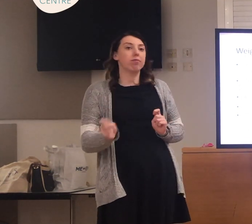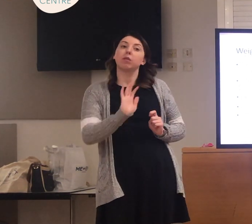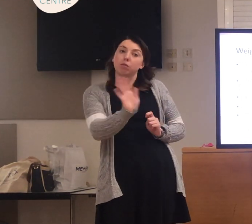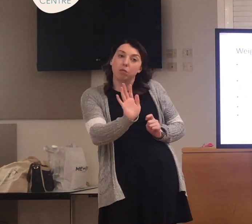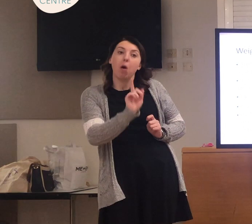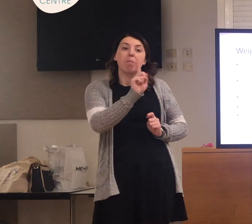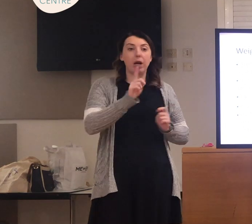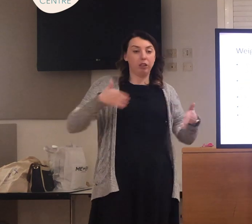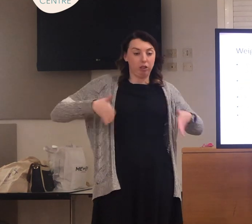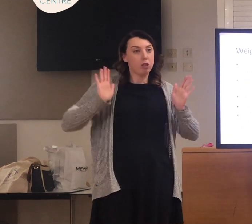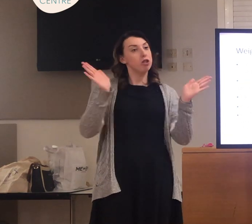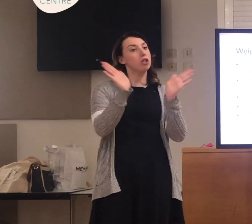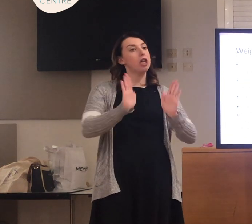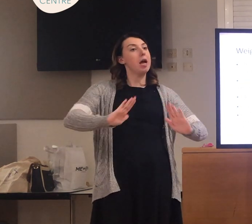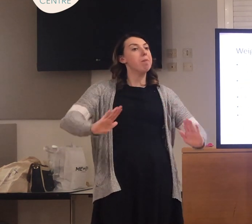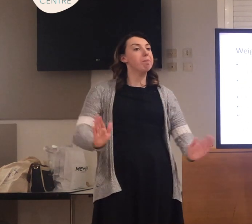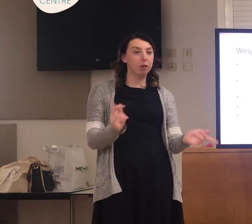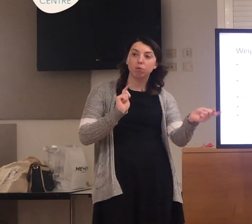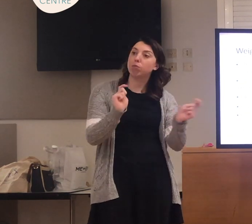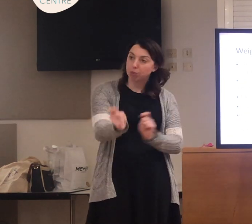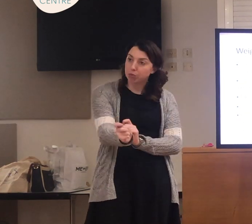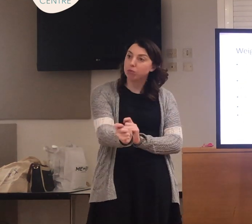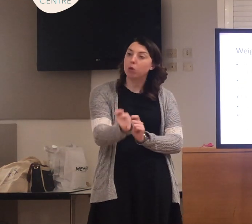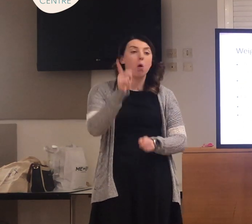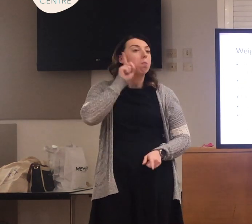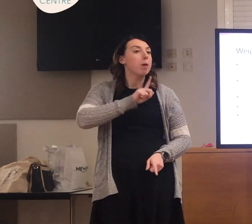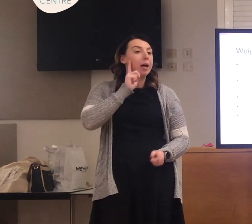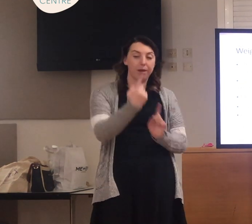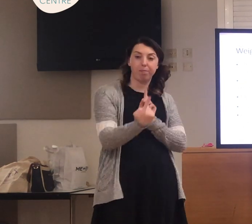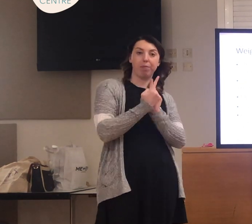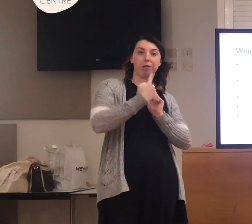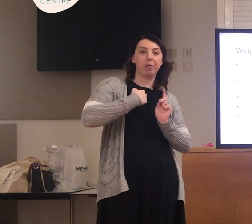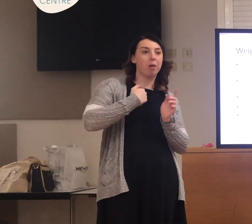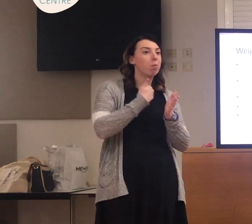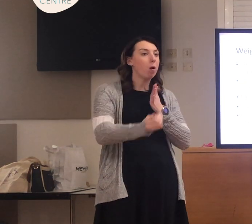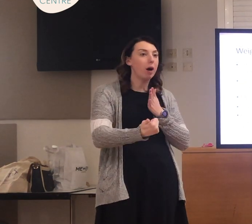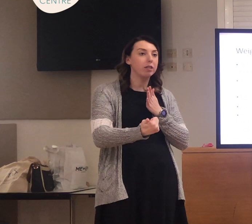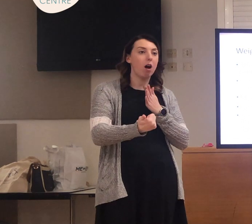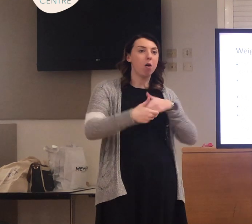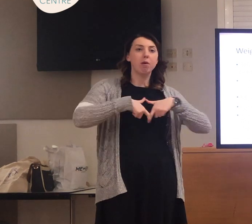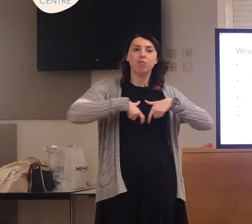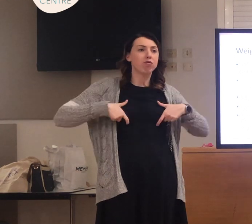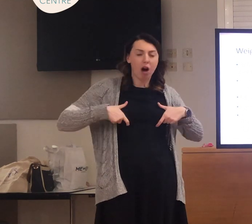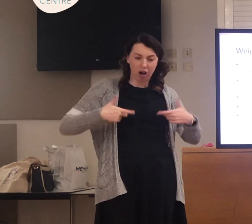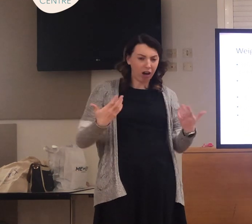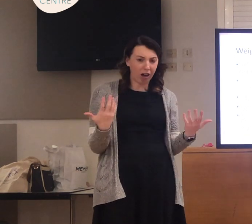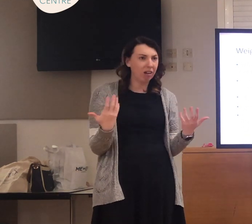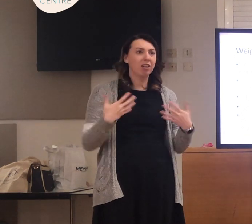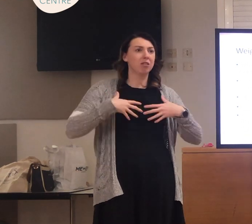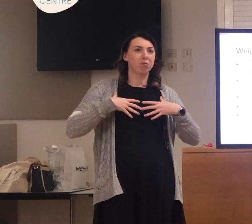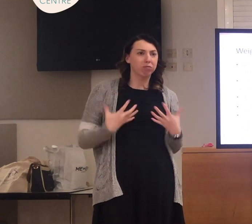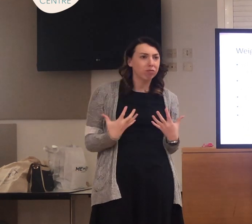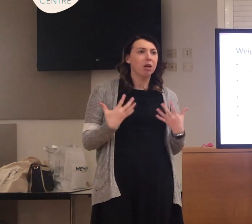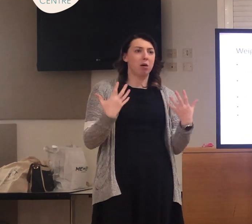shape changes. Women are always telling me, all of a sudden my bra doesn't fit, my